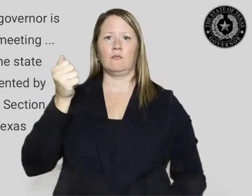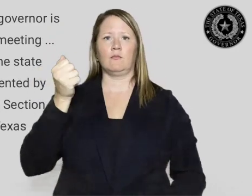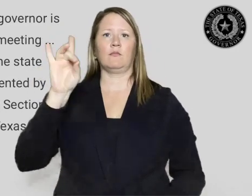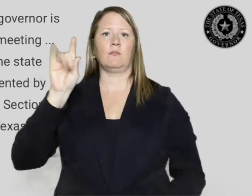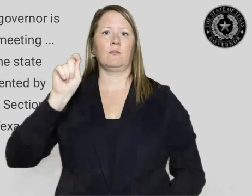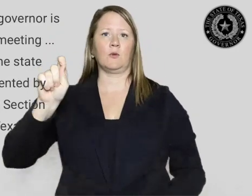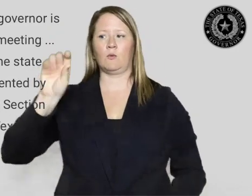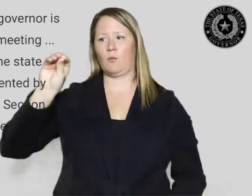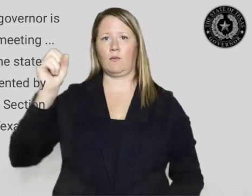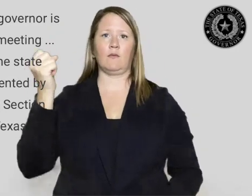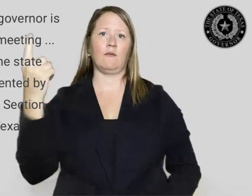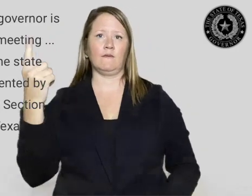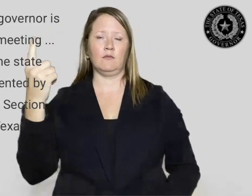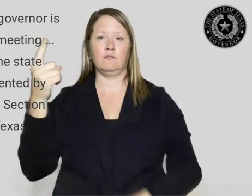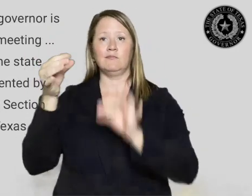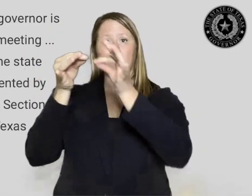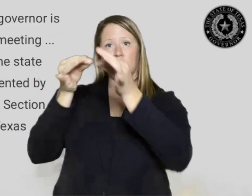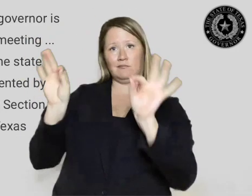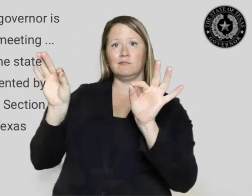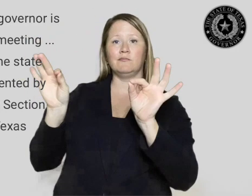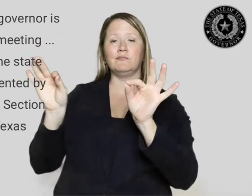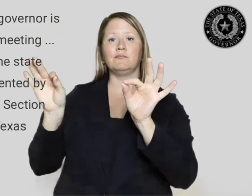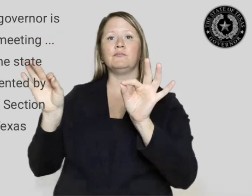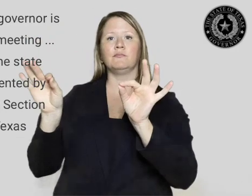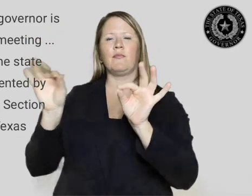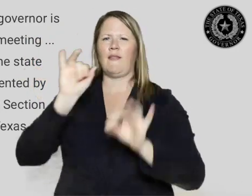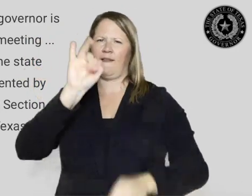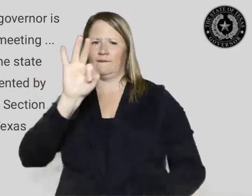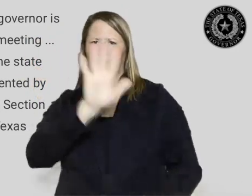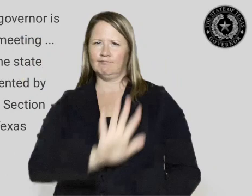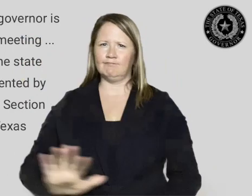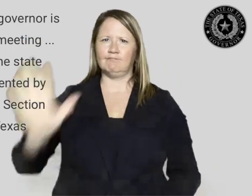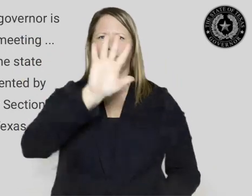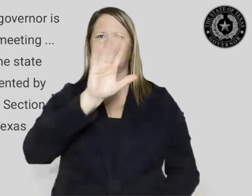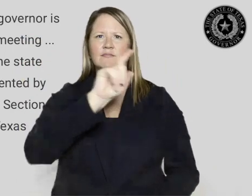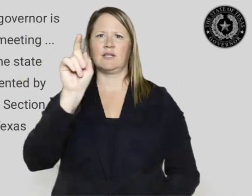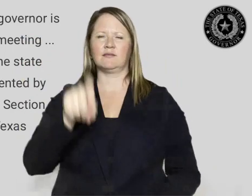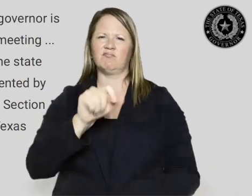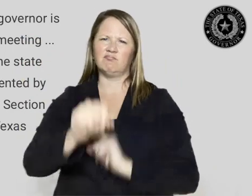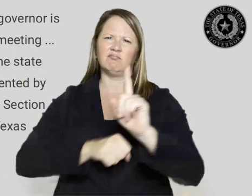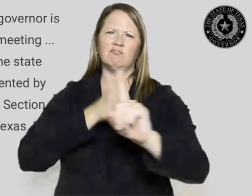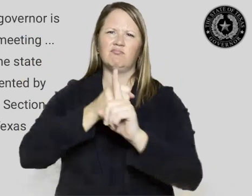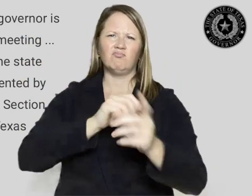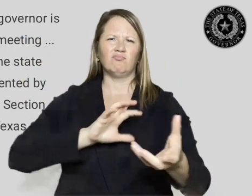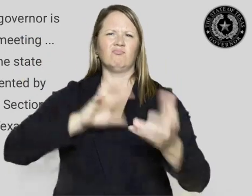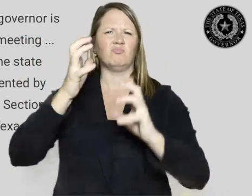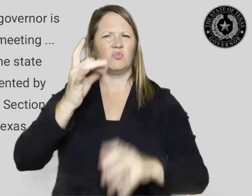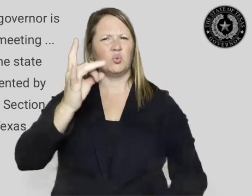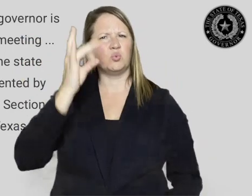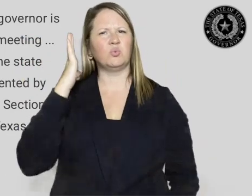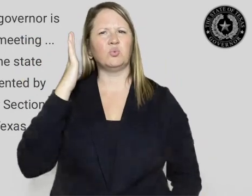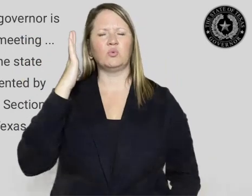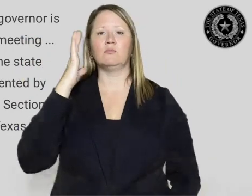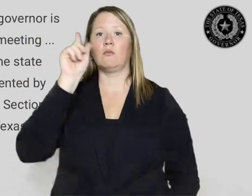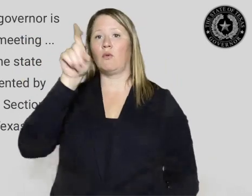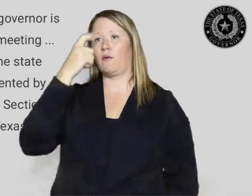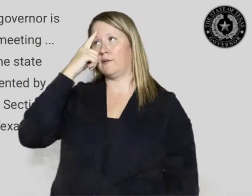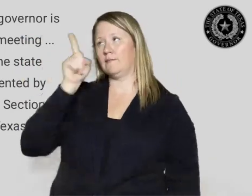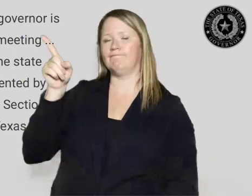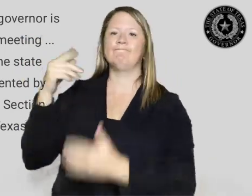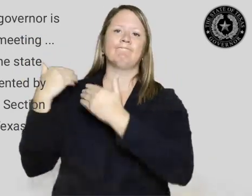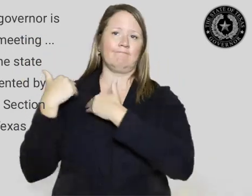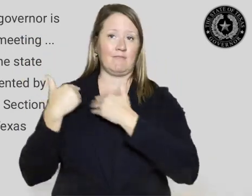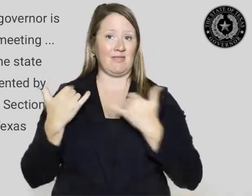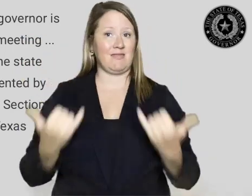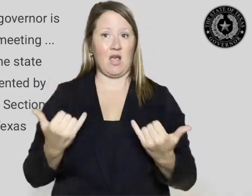whereas the governor is responsible for meeting the dangers to the state and people presented by disasters under